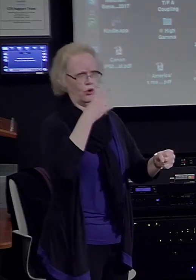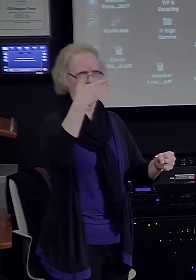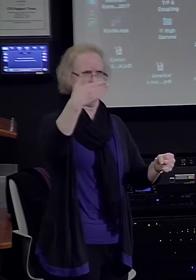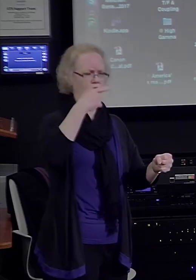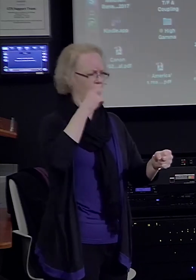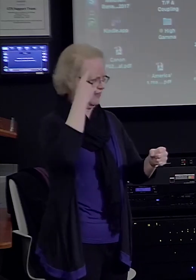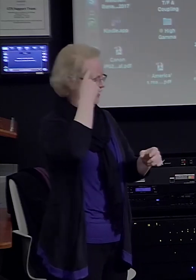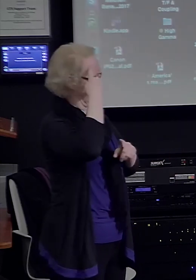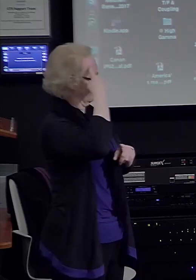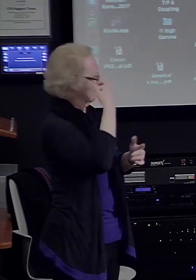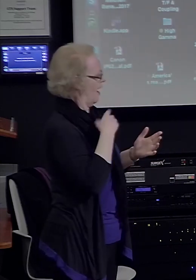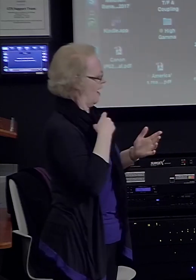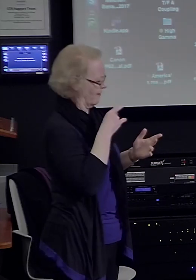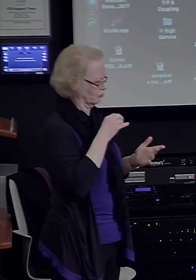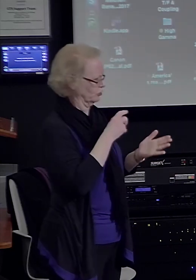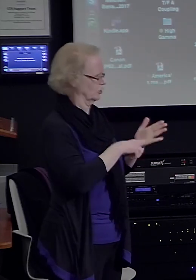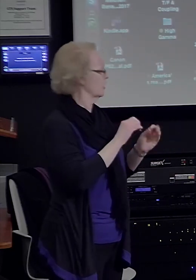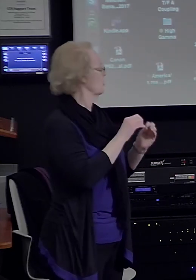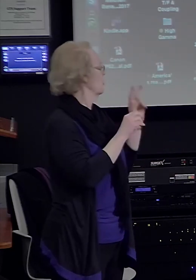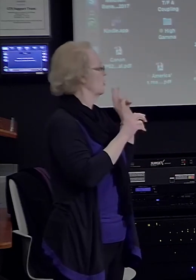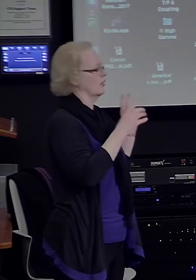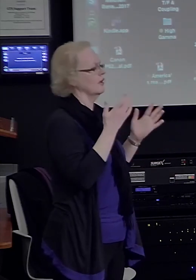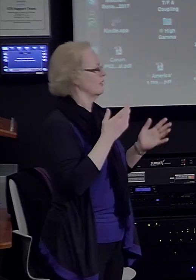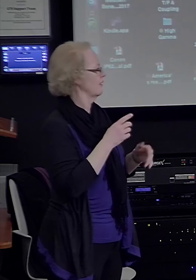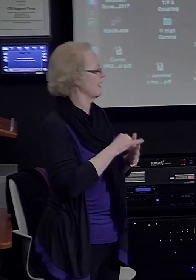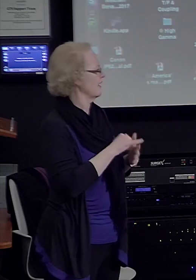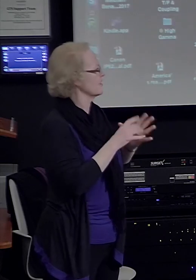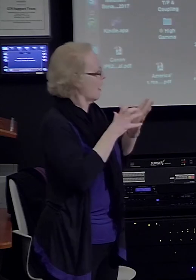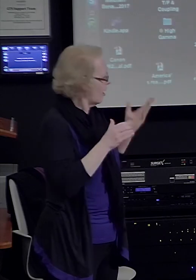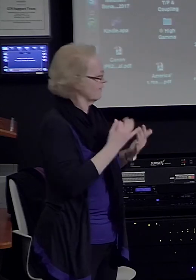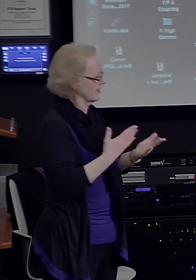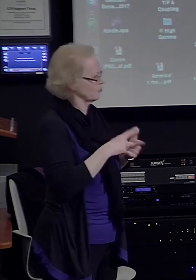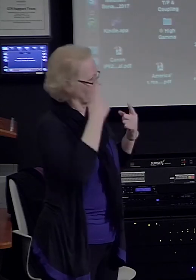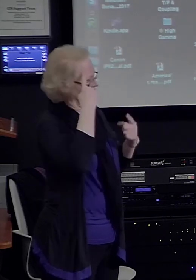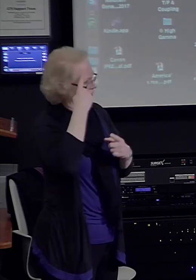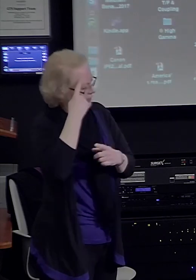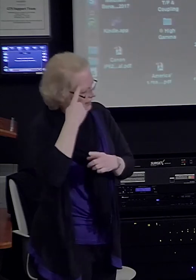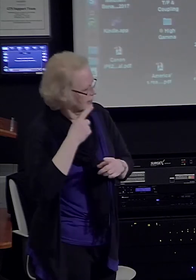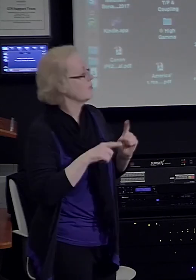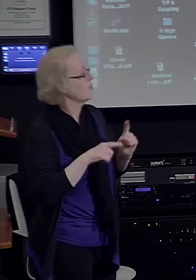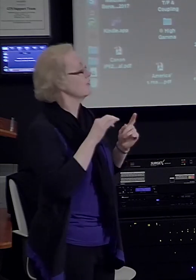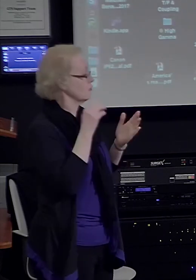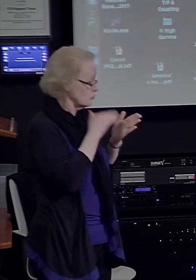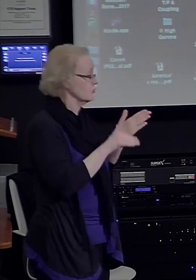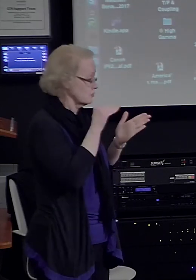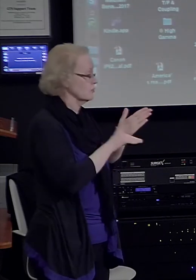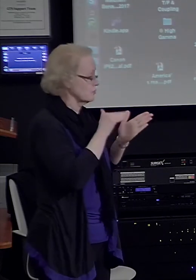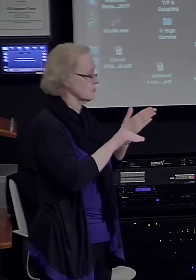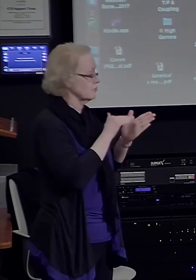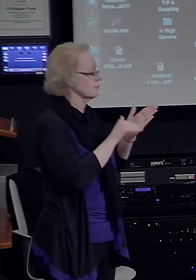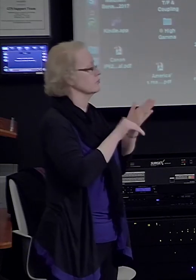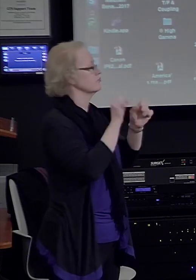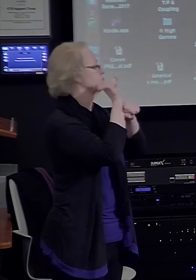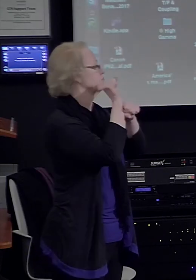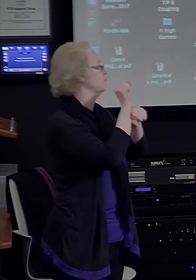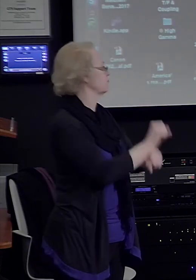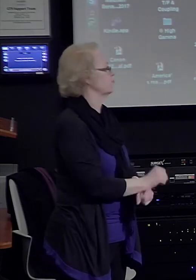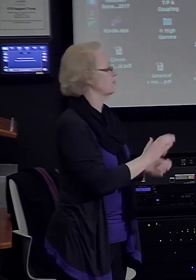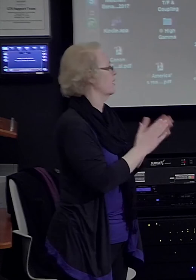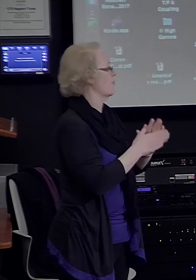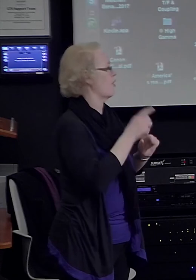mirror you know i have to check that there's no cars coming that's a lot of stuff but a lot of what you do as time goes on is